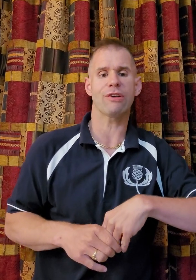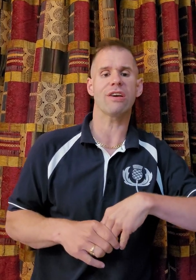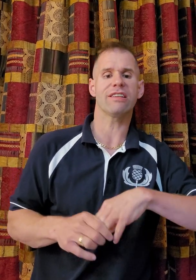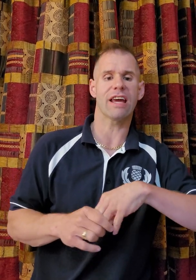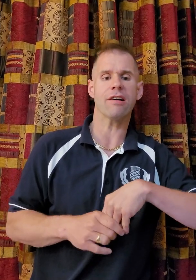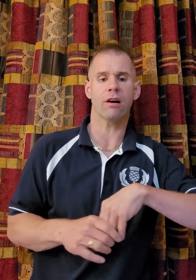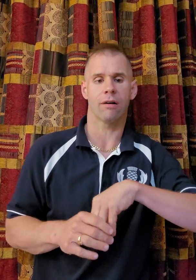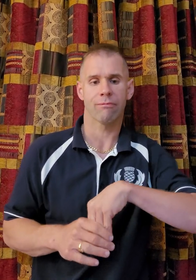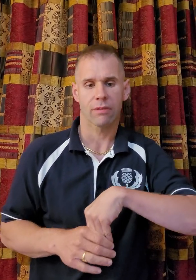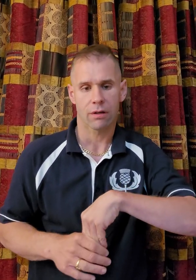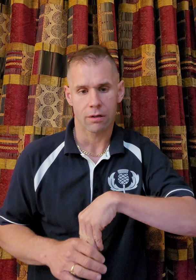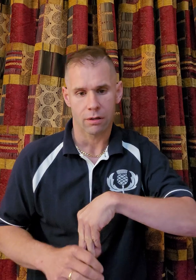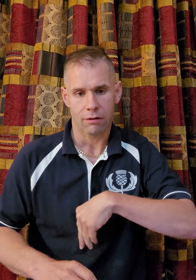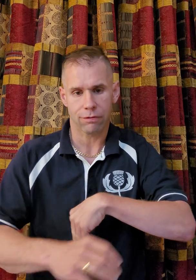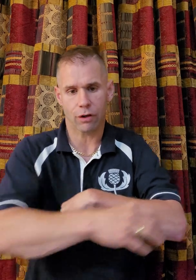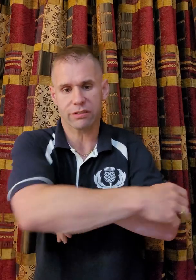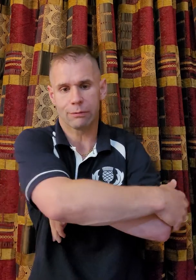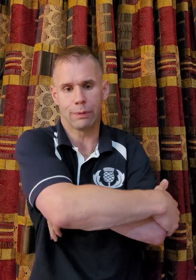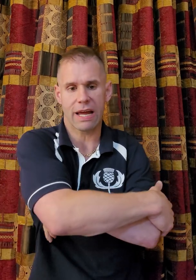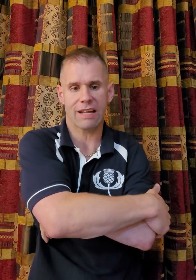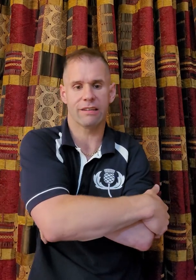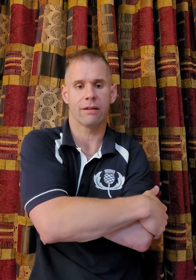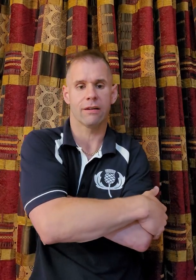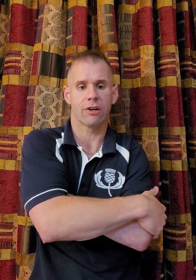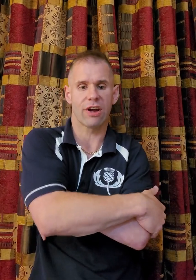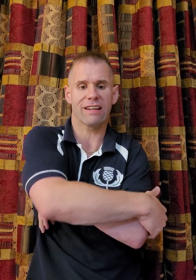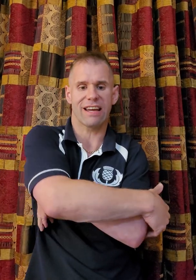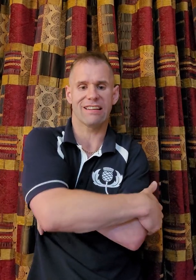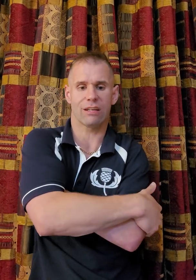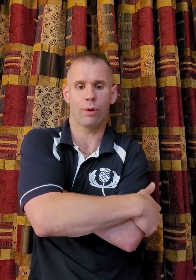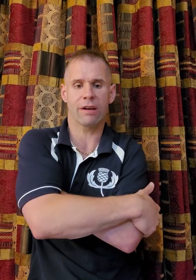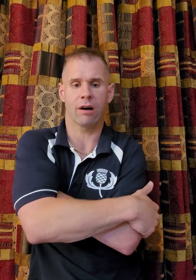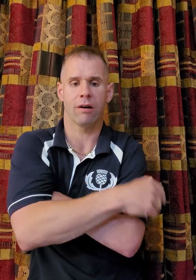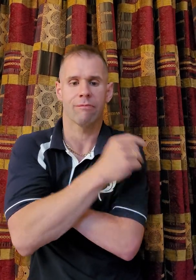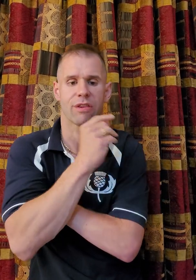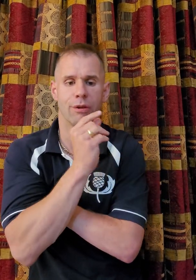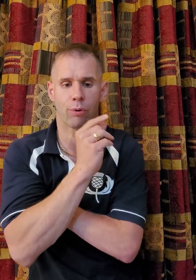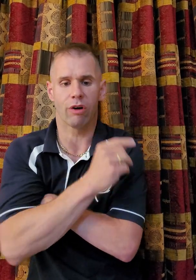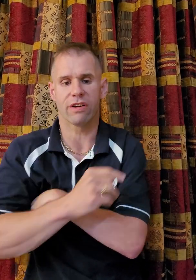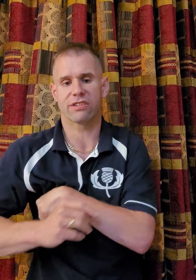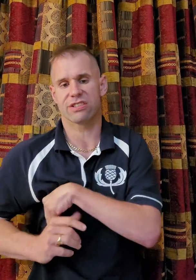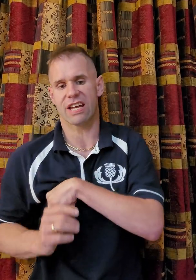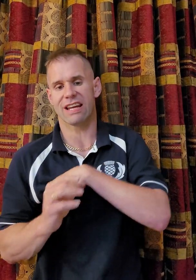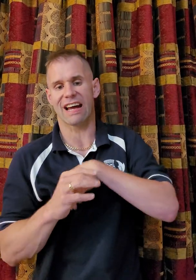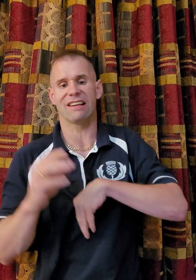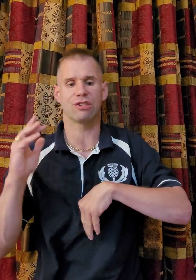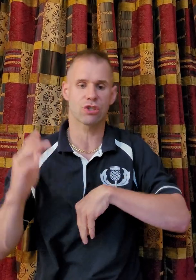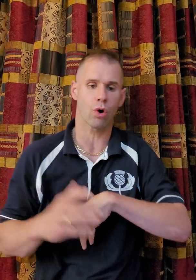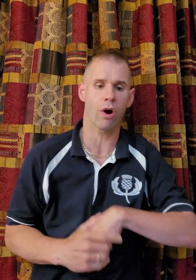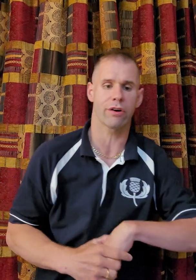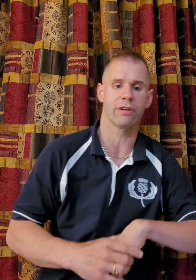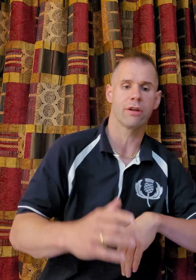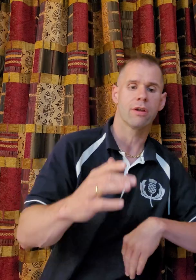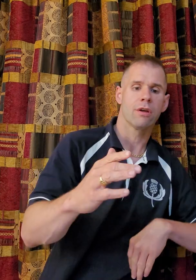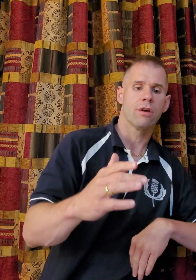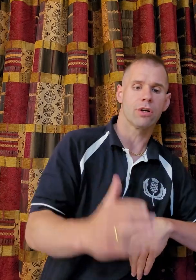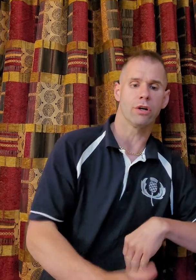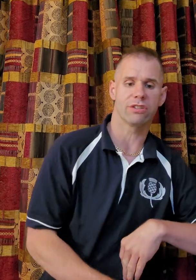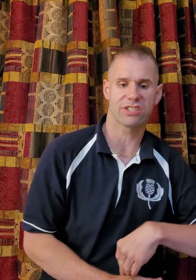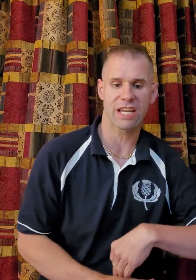celebratory dinner, flaws had bled, great it's a winner, the provost said, and sword. Got